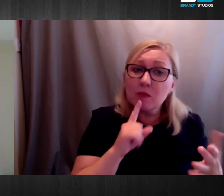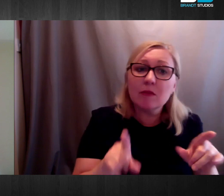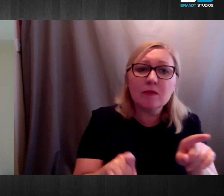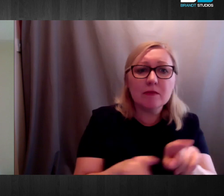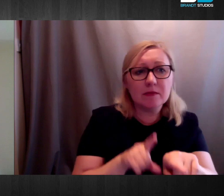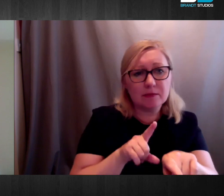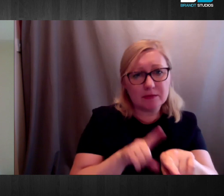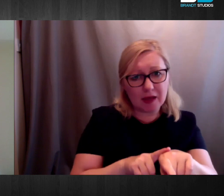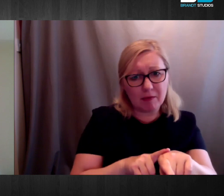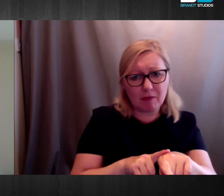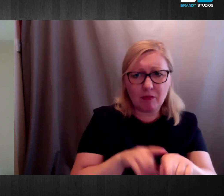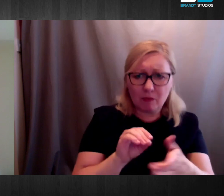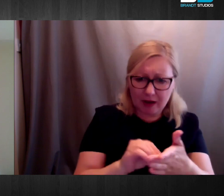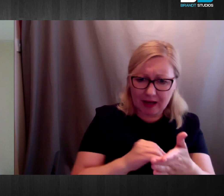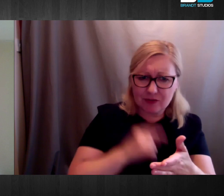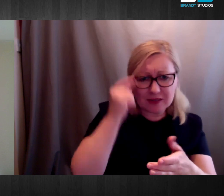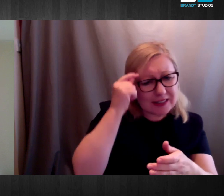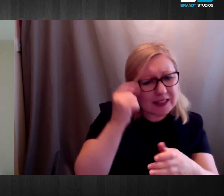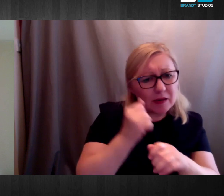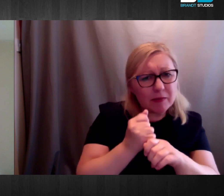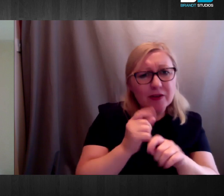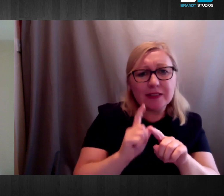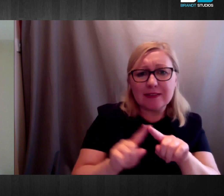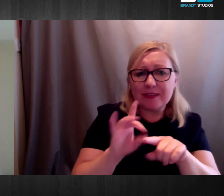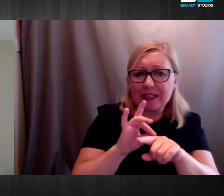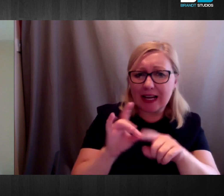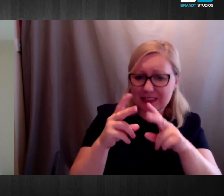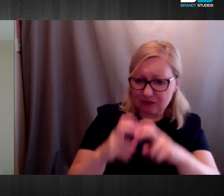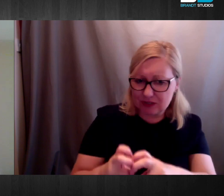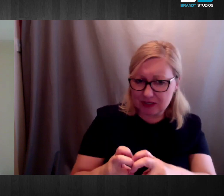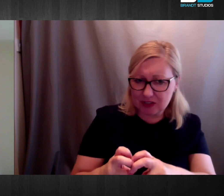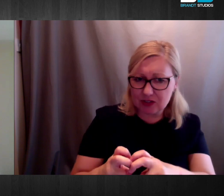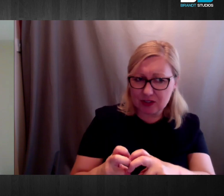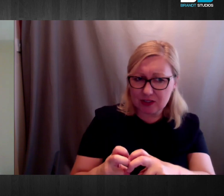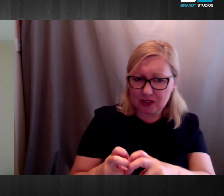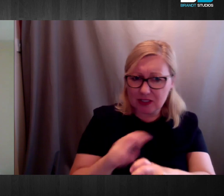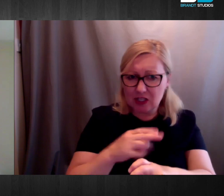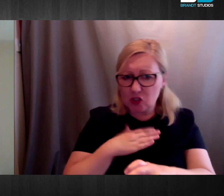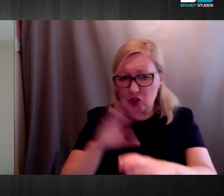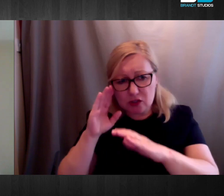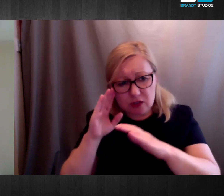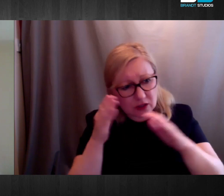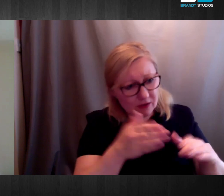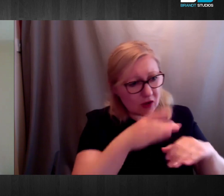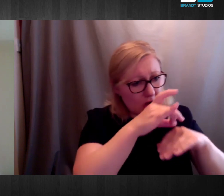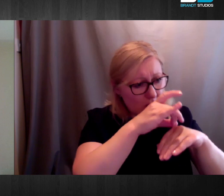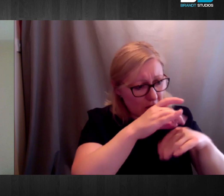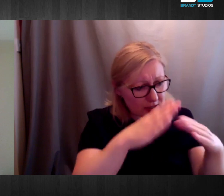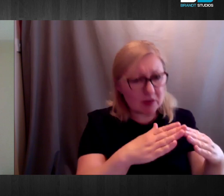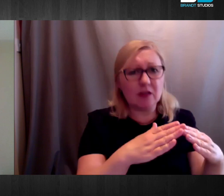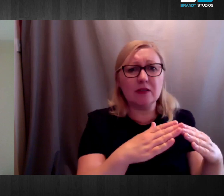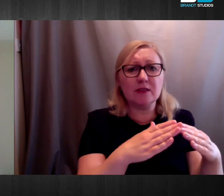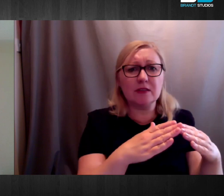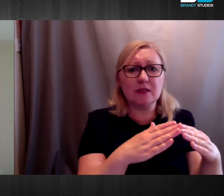different research that isn't solely on, hospitals and, uh, the